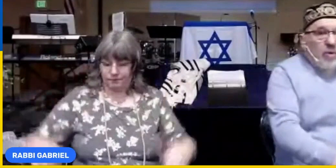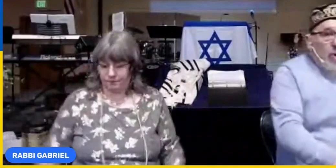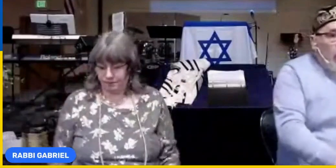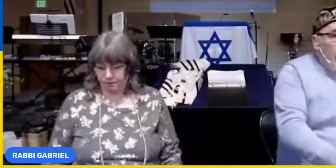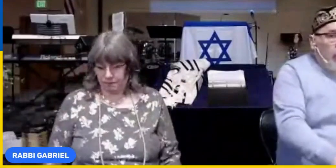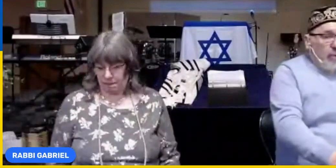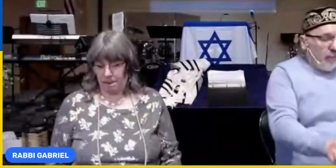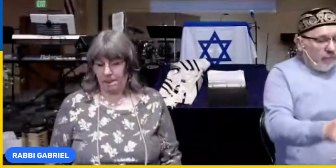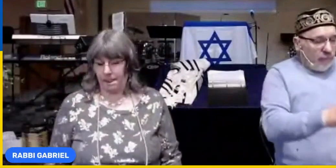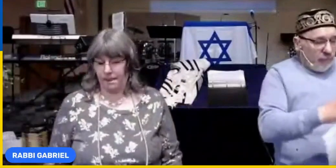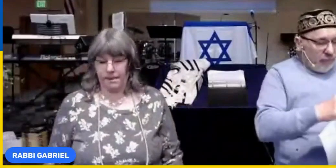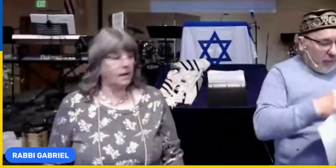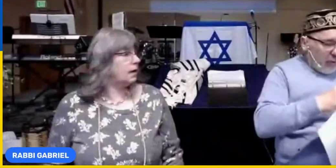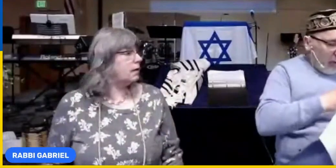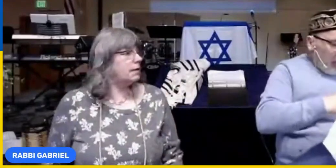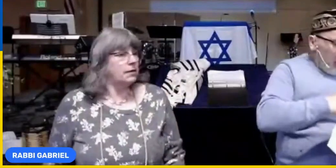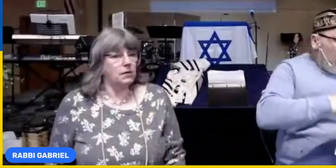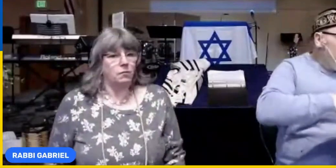So,